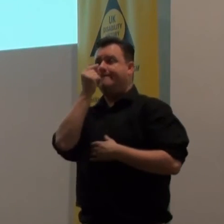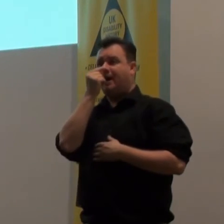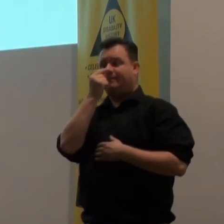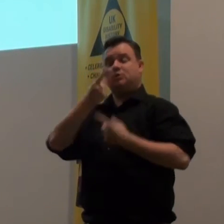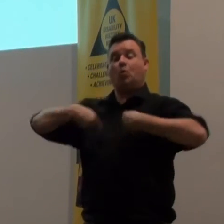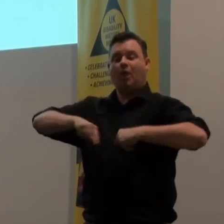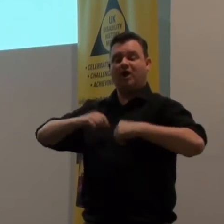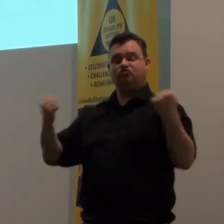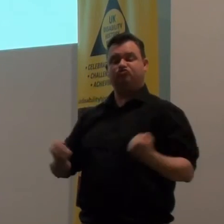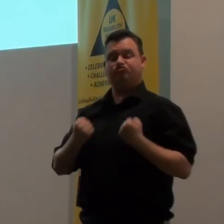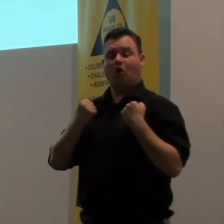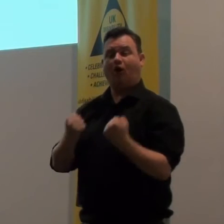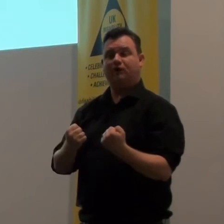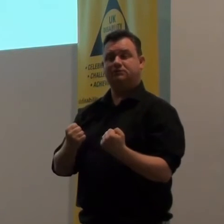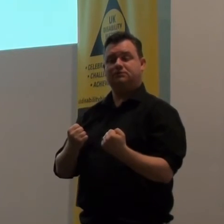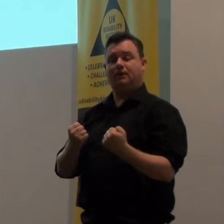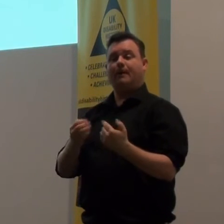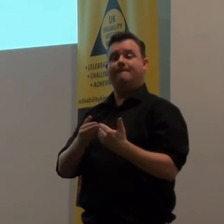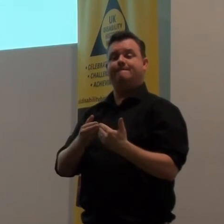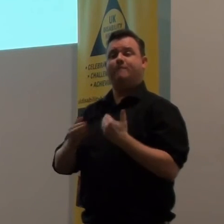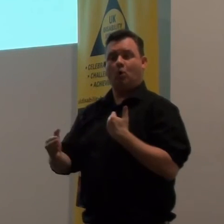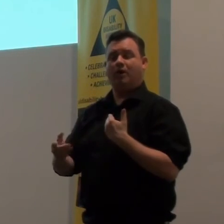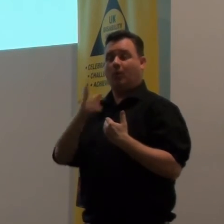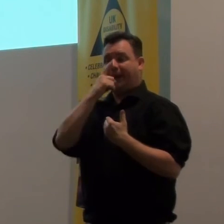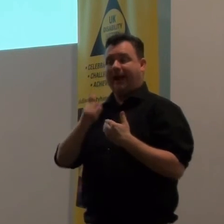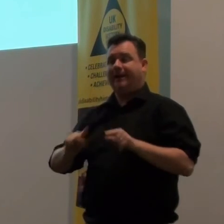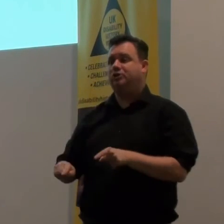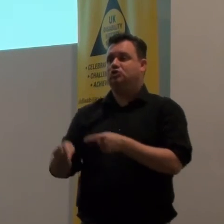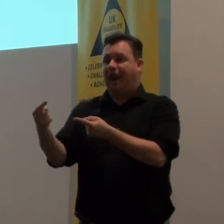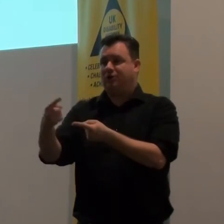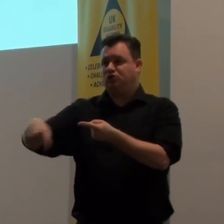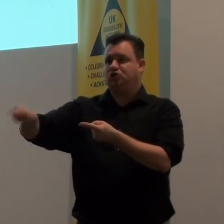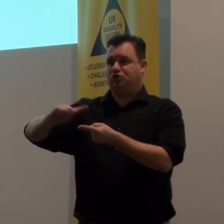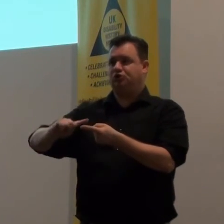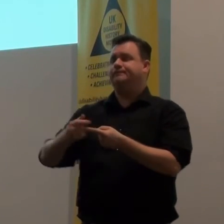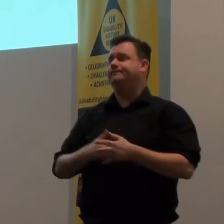perhaps we're the strongest people to start challenging our behaviour, right?